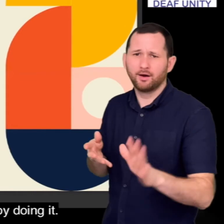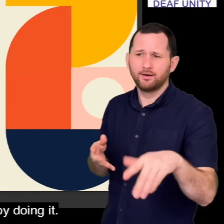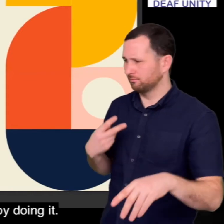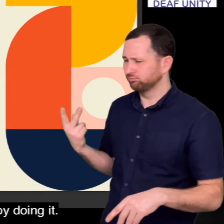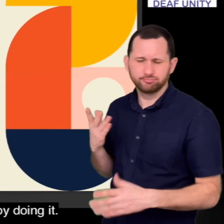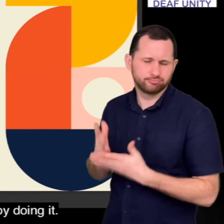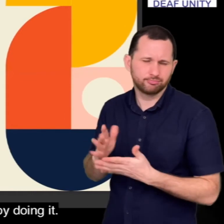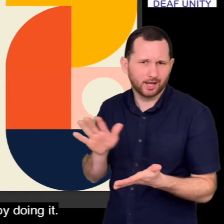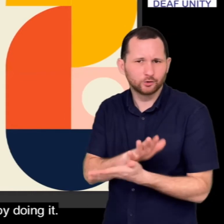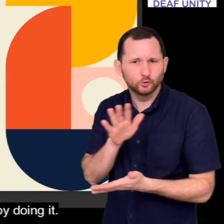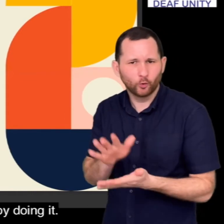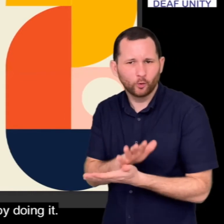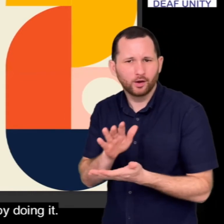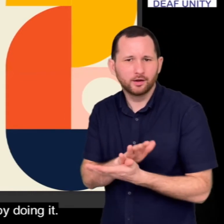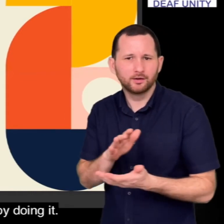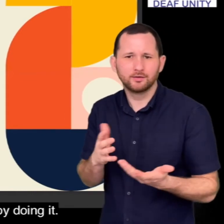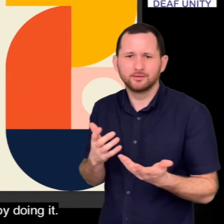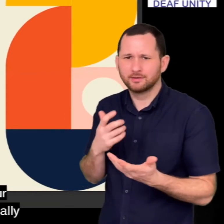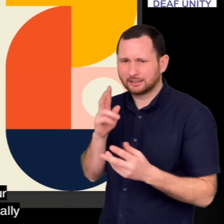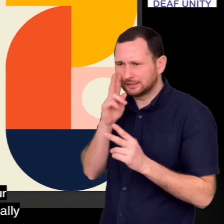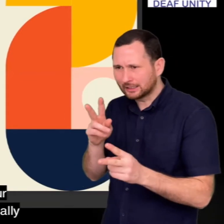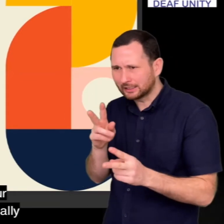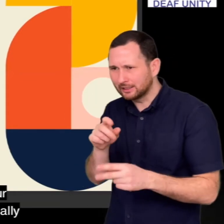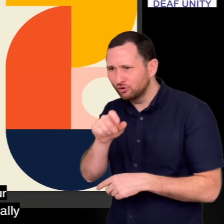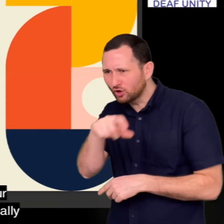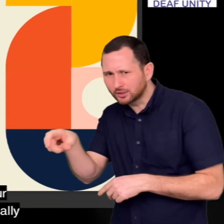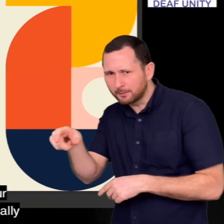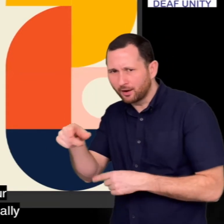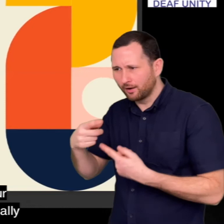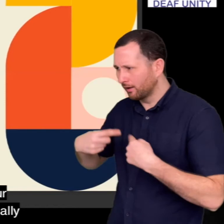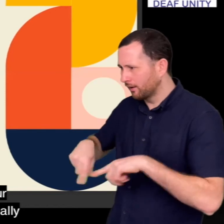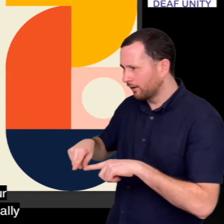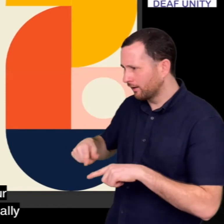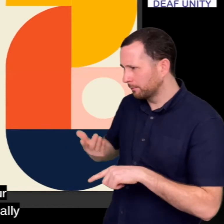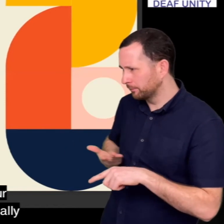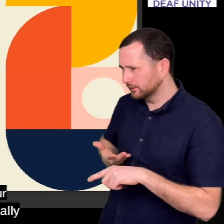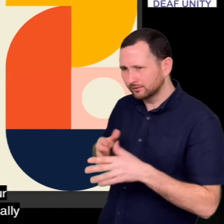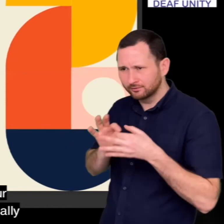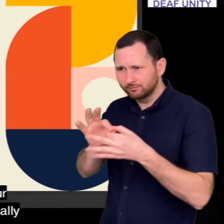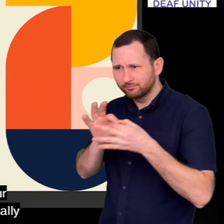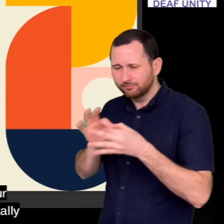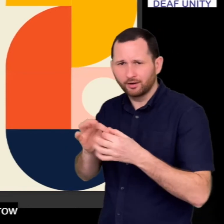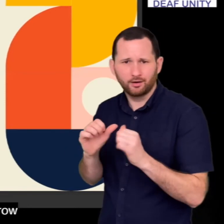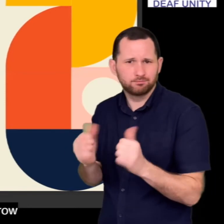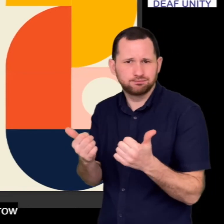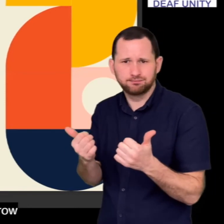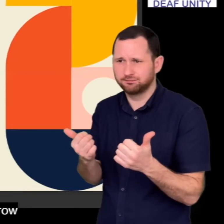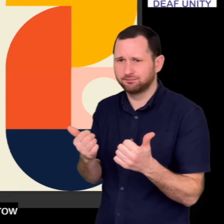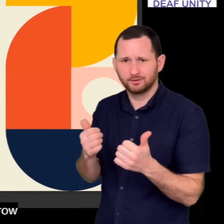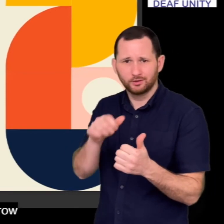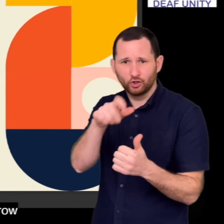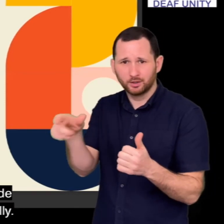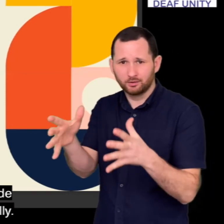and we actually we enjoy doing it. We enjoy seeing our customers grow personally and their businesses